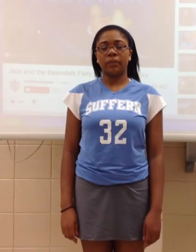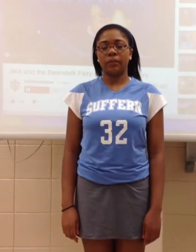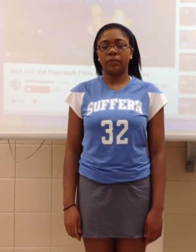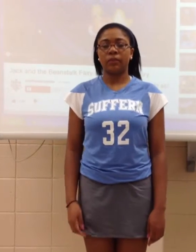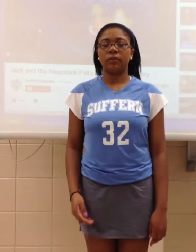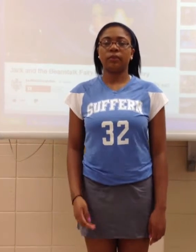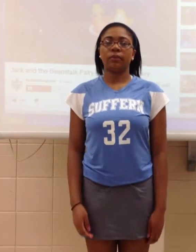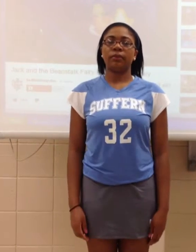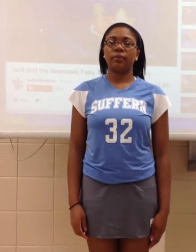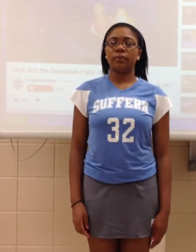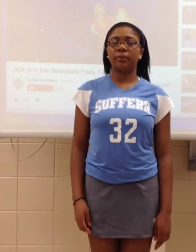Jack and the Beanstalk.